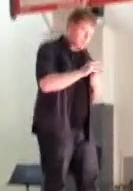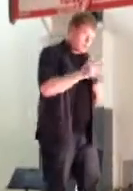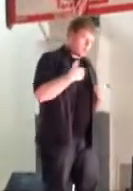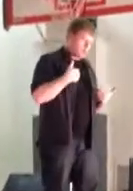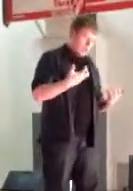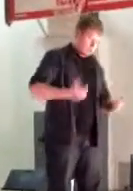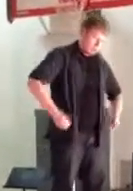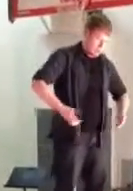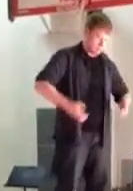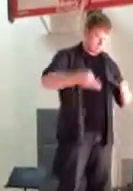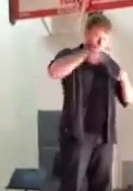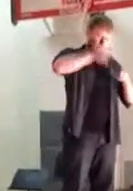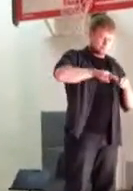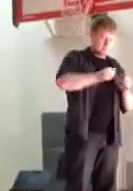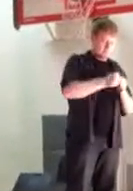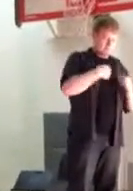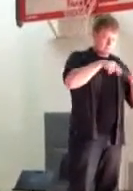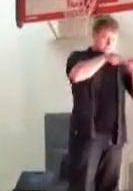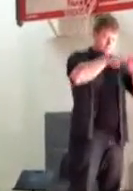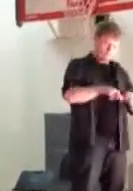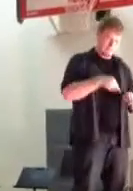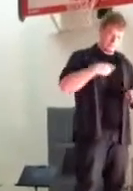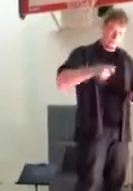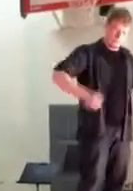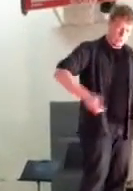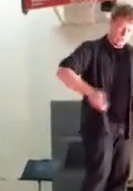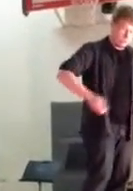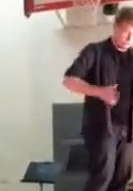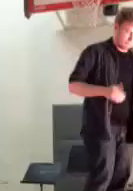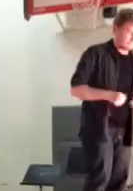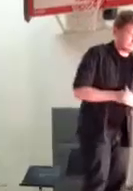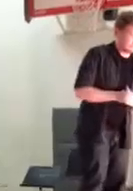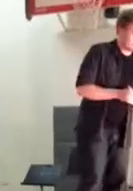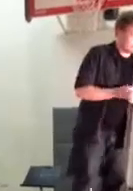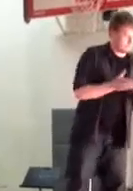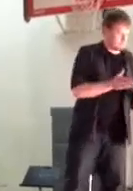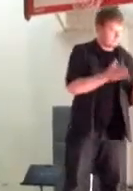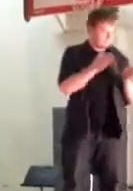will that he wanted to be buried with his wheelchair as well.